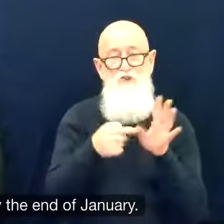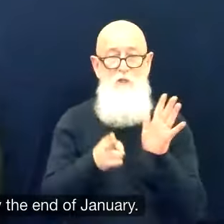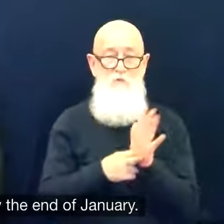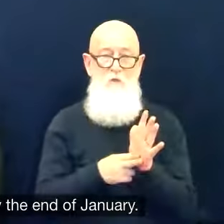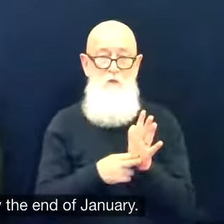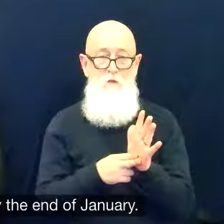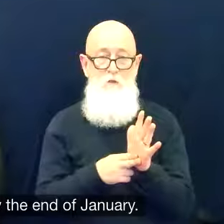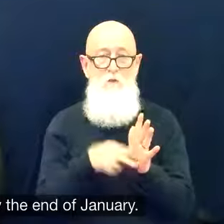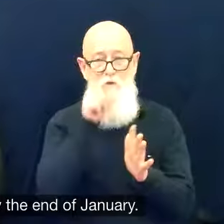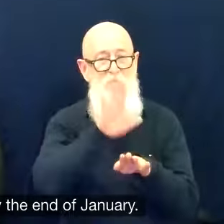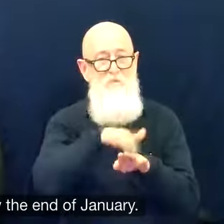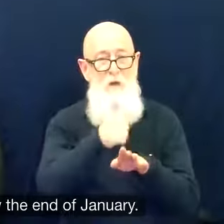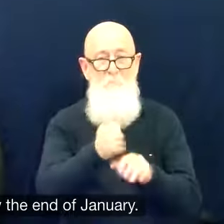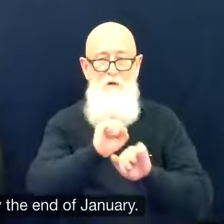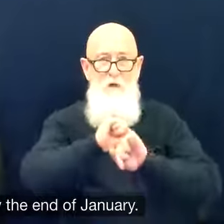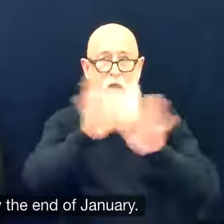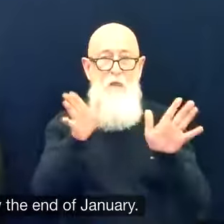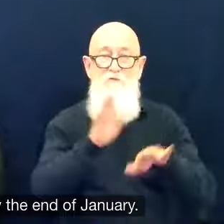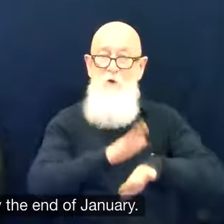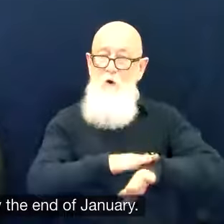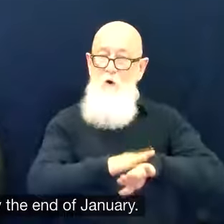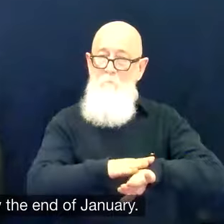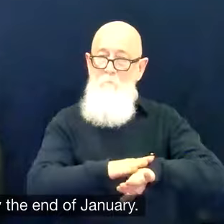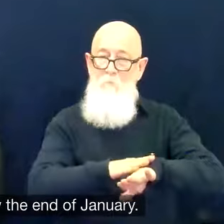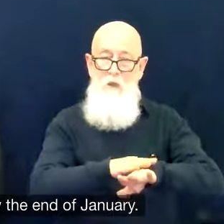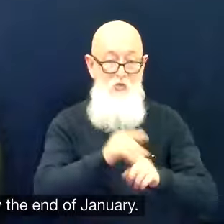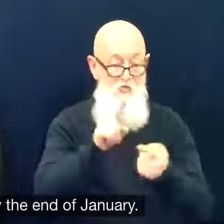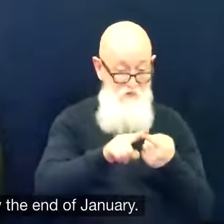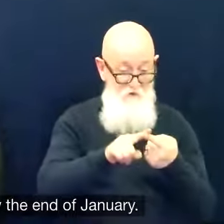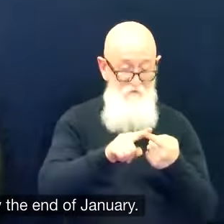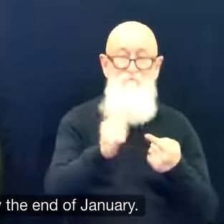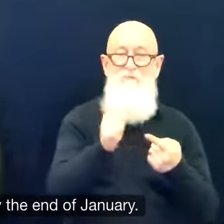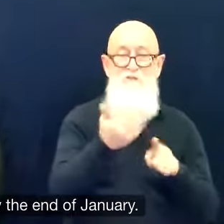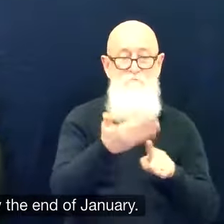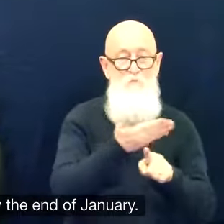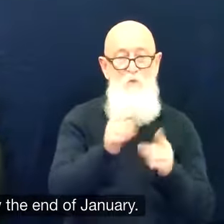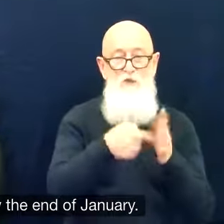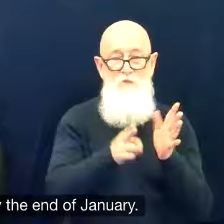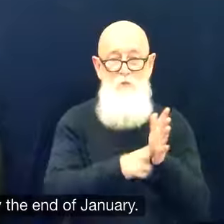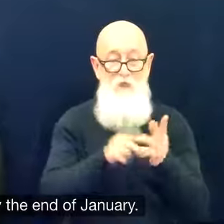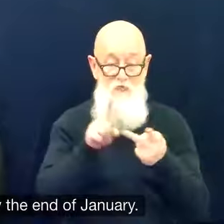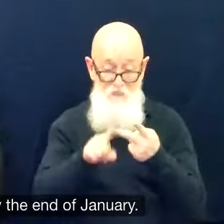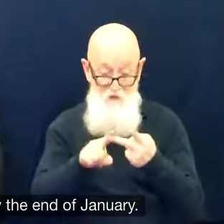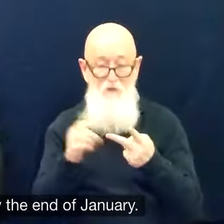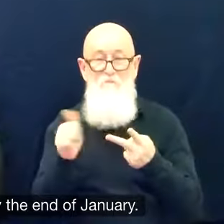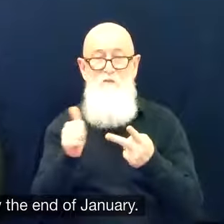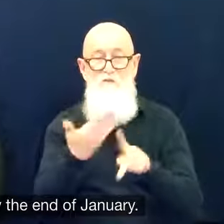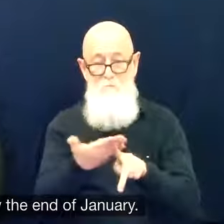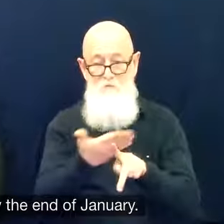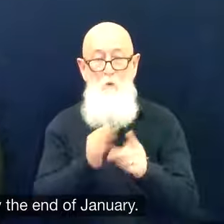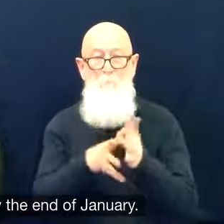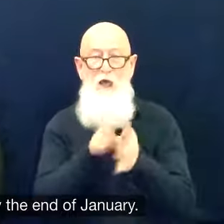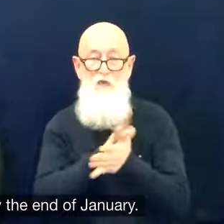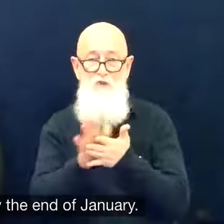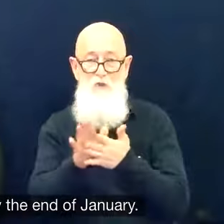really clear time frames. I will do this by January, I will do this by March, I will do this by June. So setting up